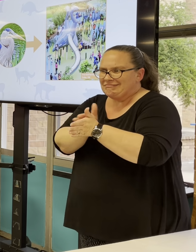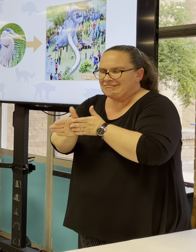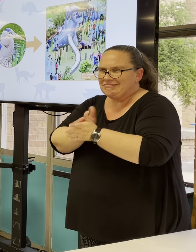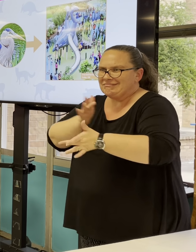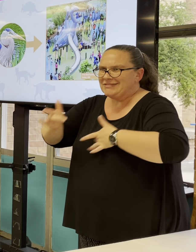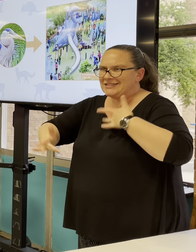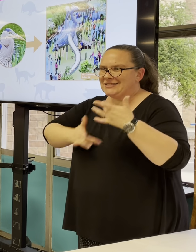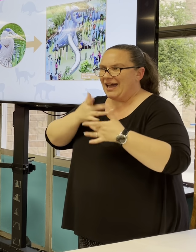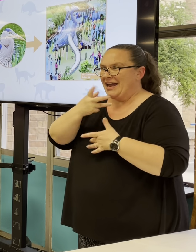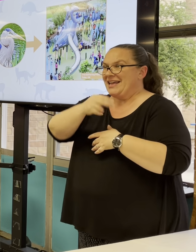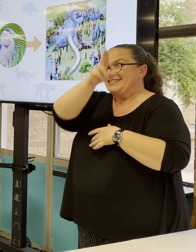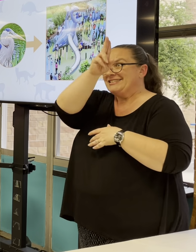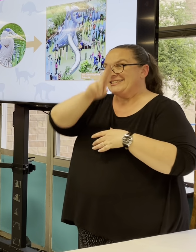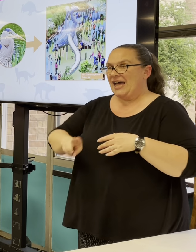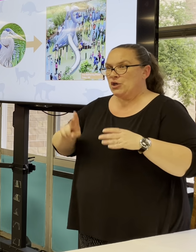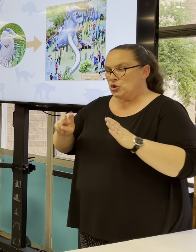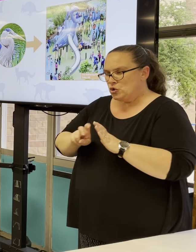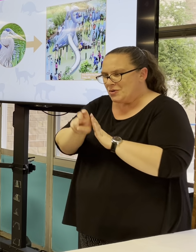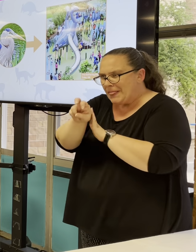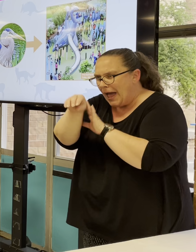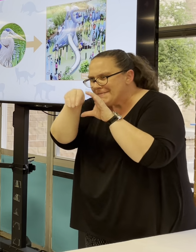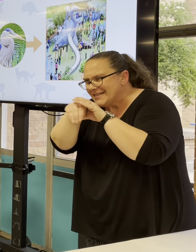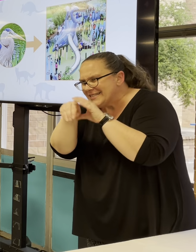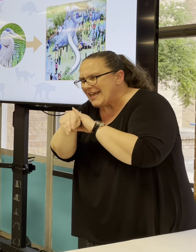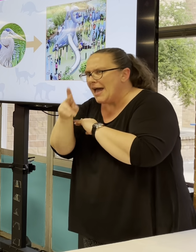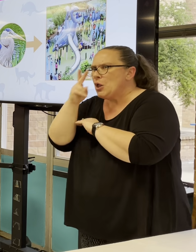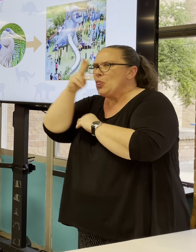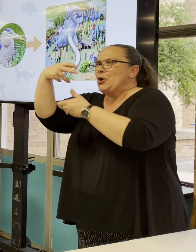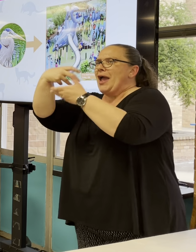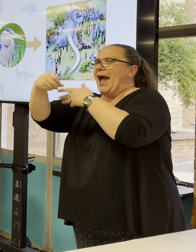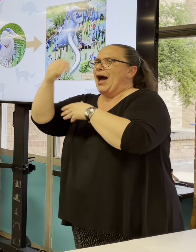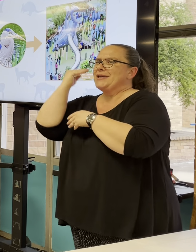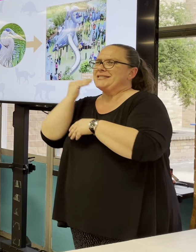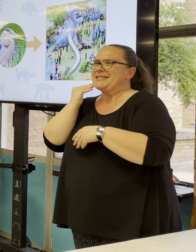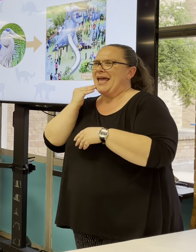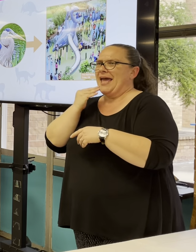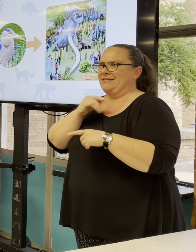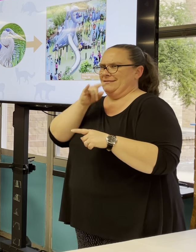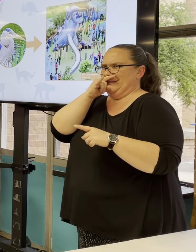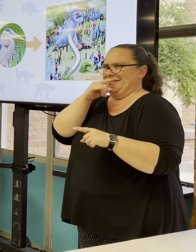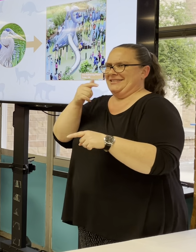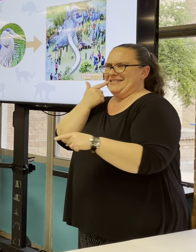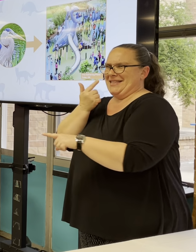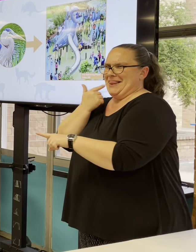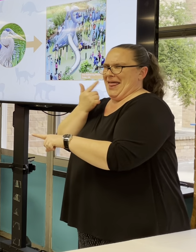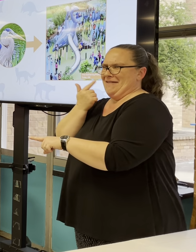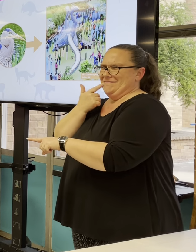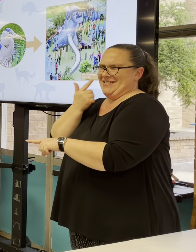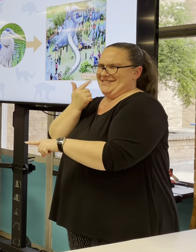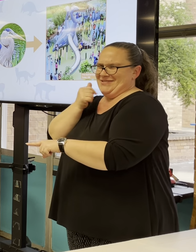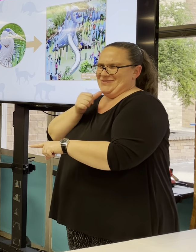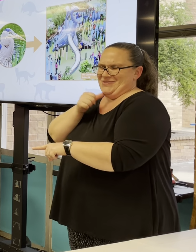a slide and you can climb inside of it and look at its head is all sorts of fun. Yeah, see?